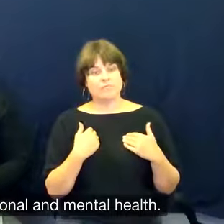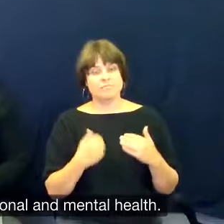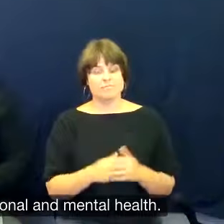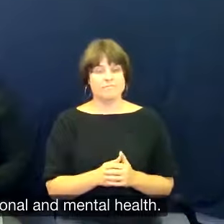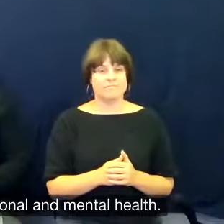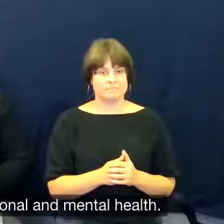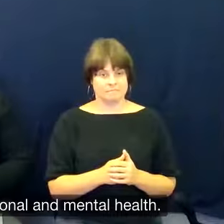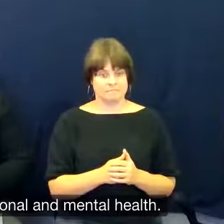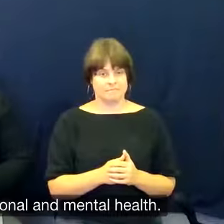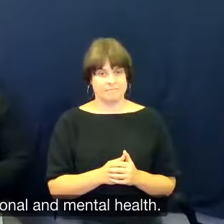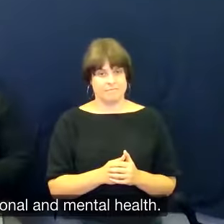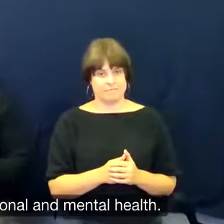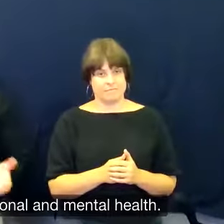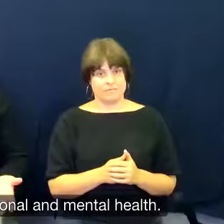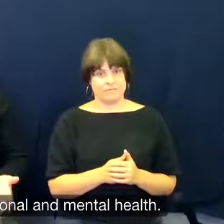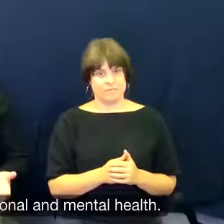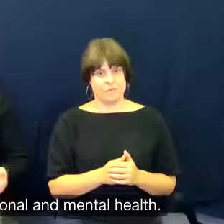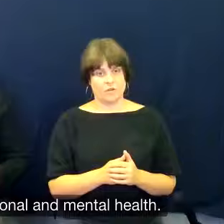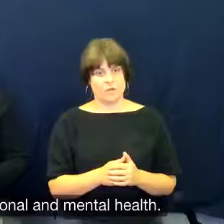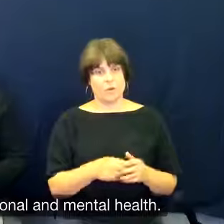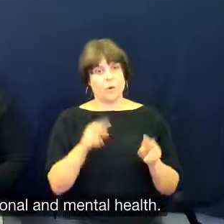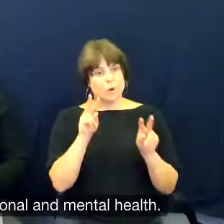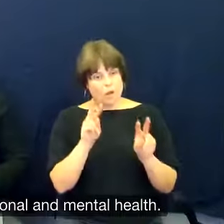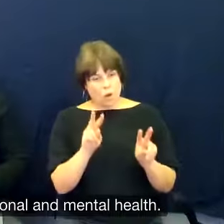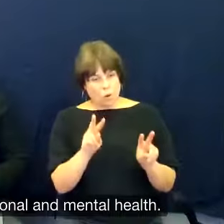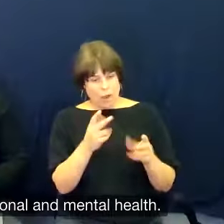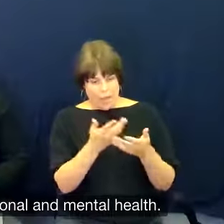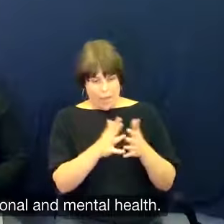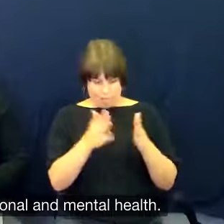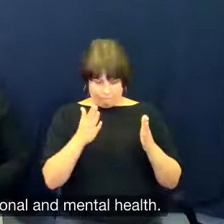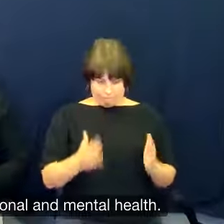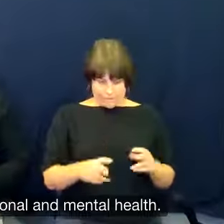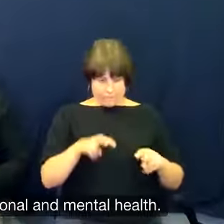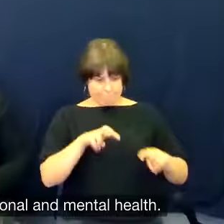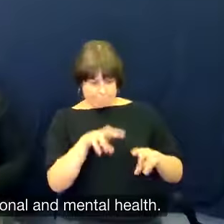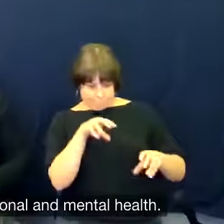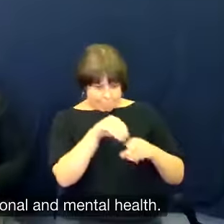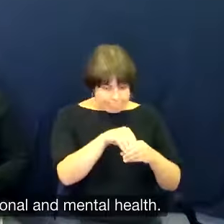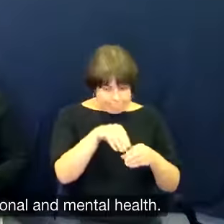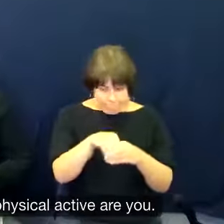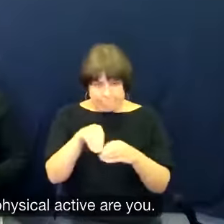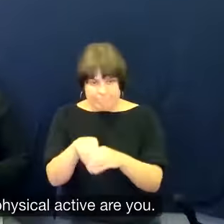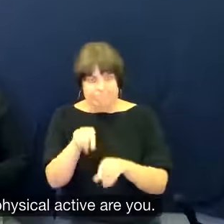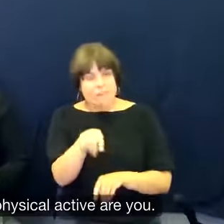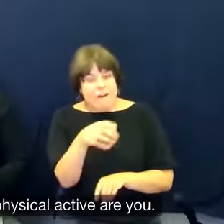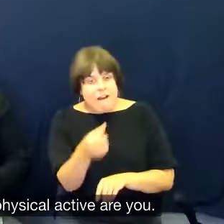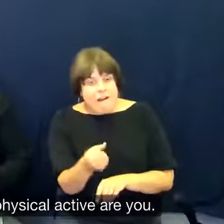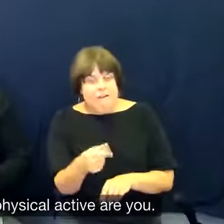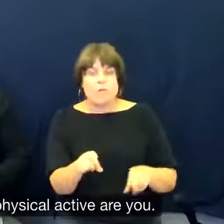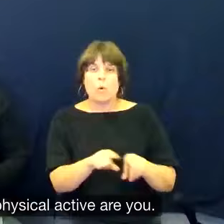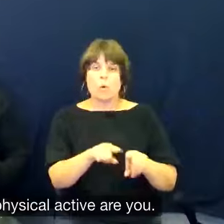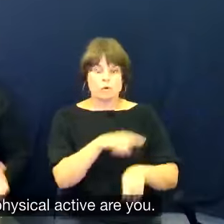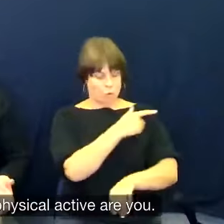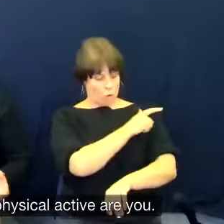So this looks at how physical active are you? How confident are you in being